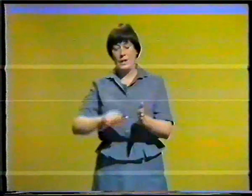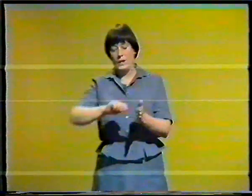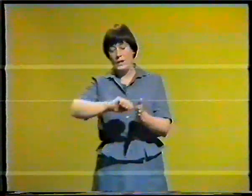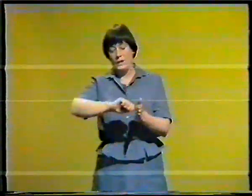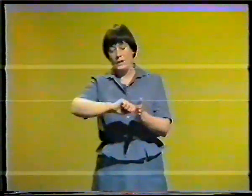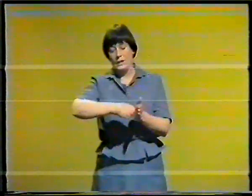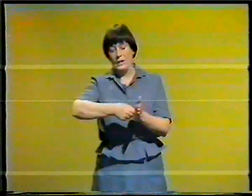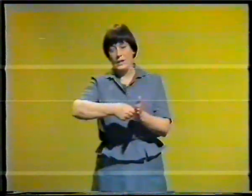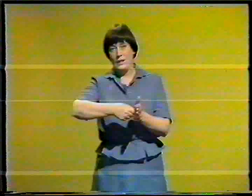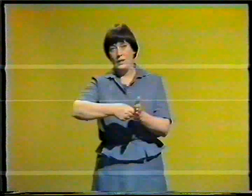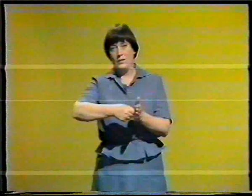Key.